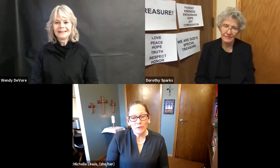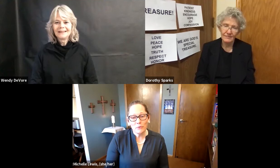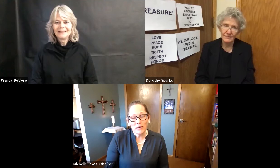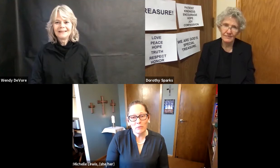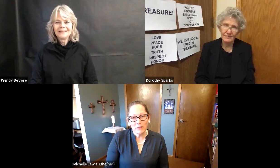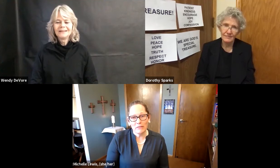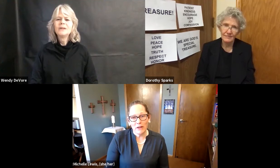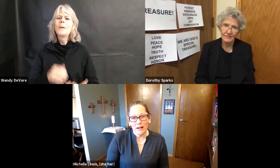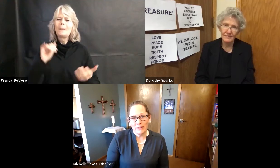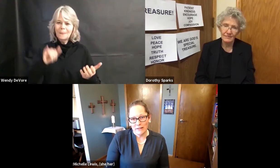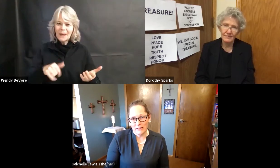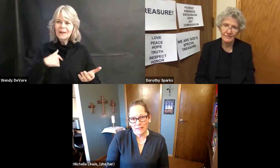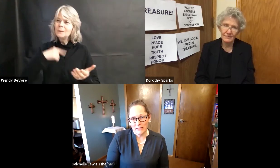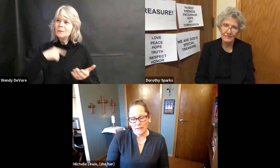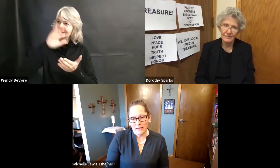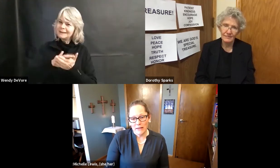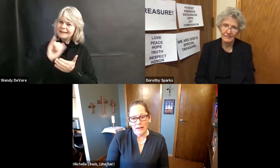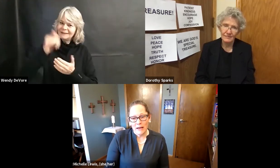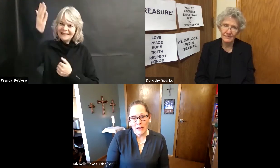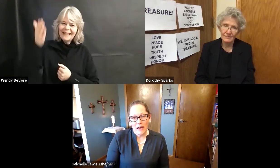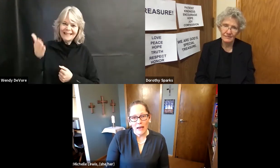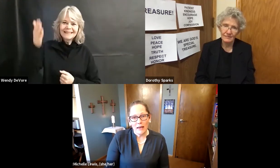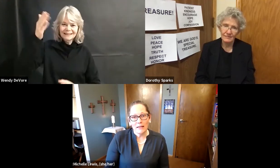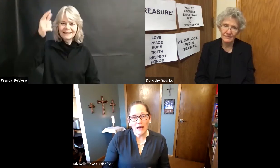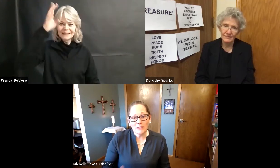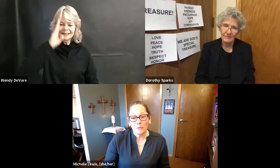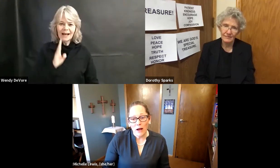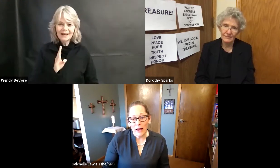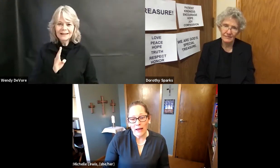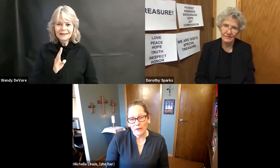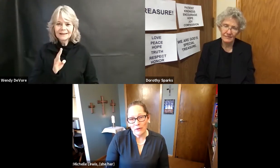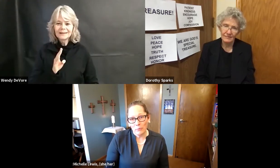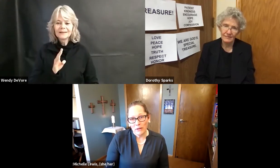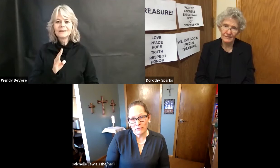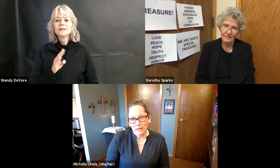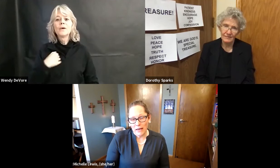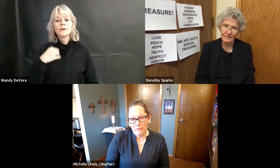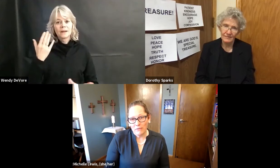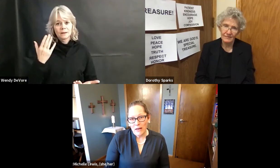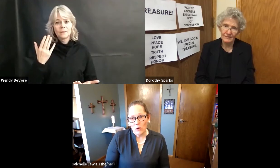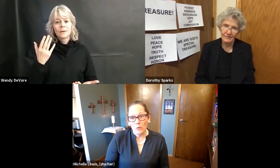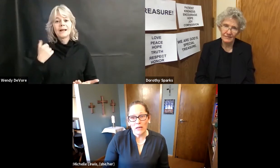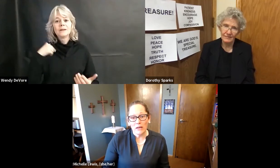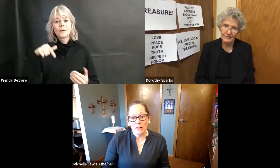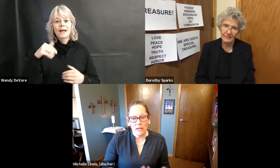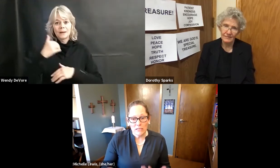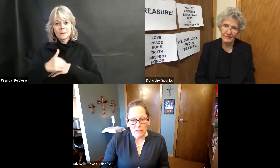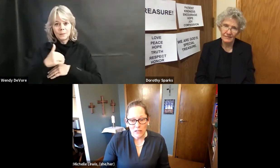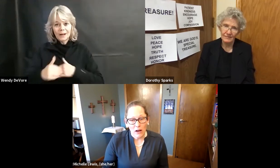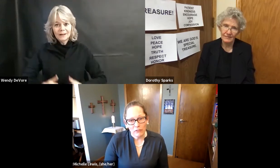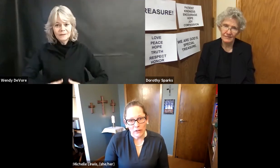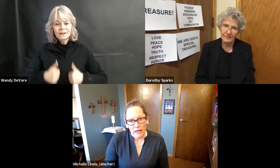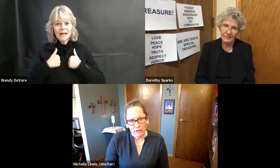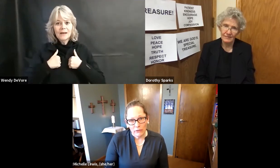That's who we believe God is. And that's why here at Bread of Life, we collect a